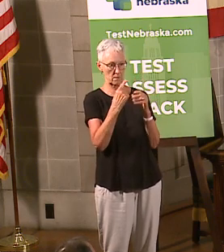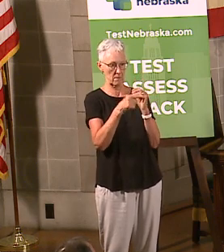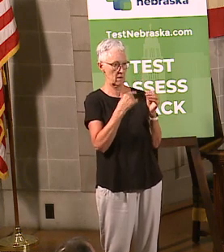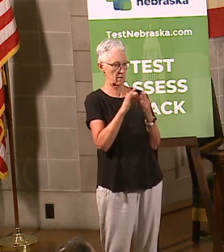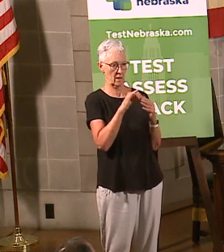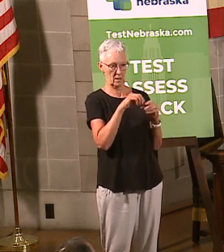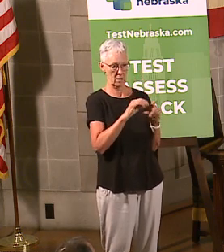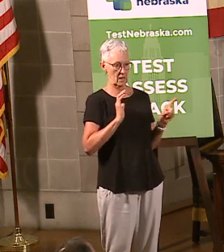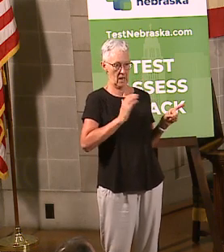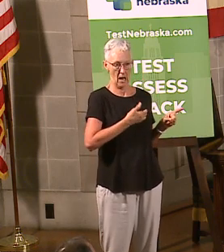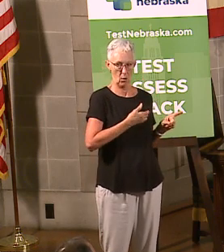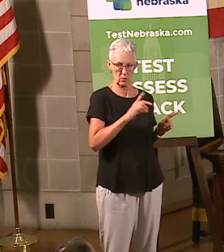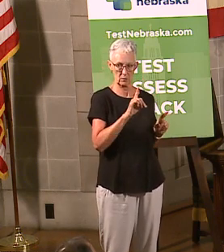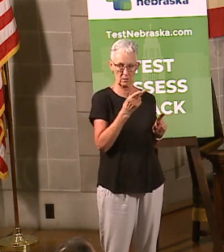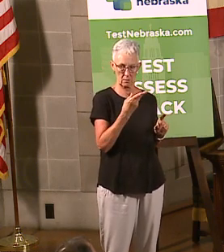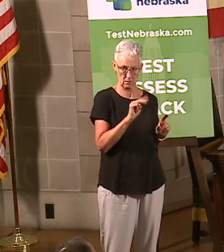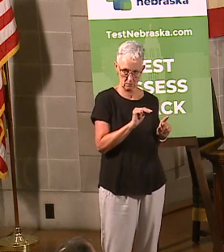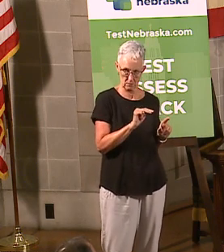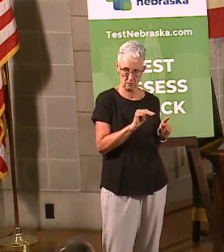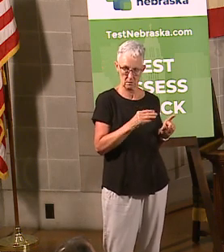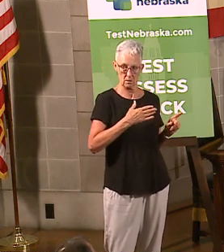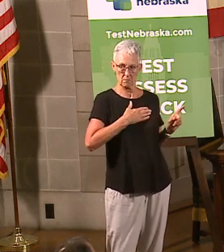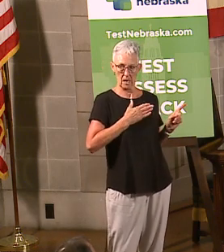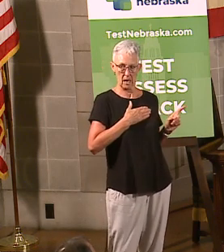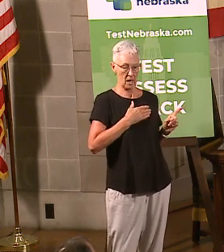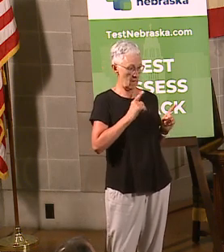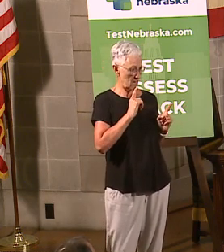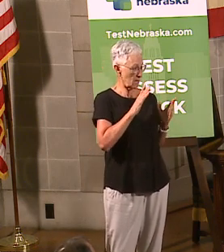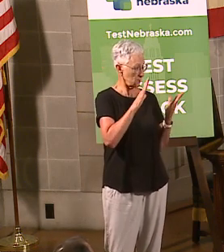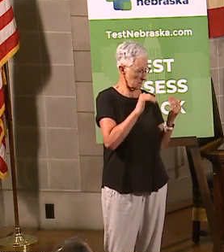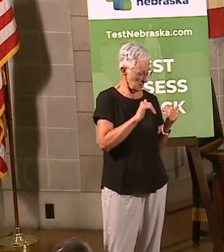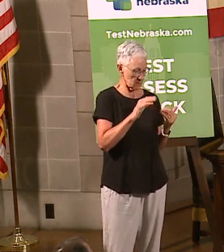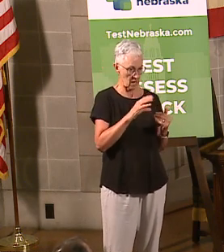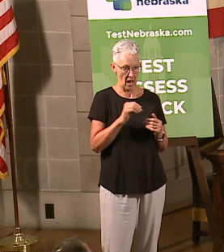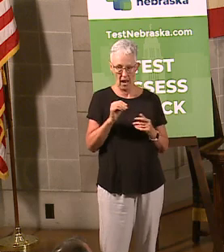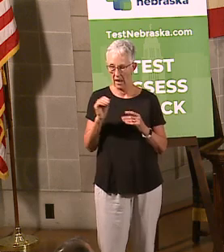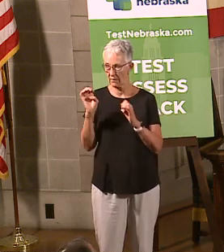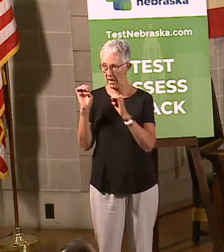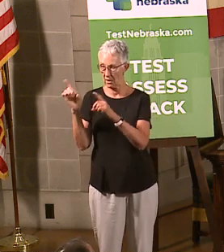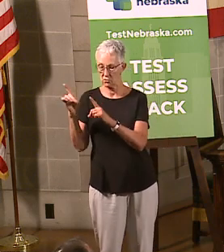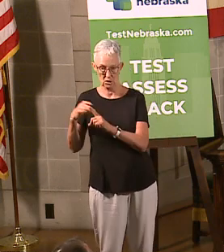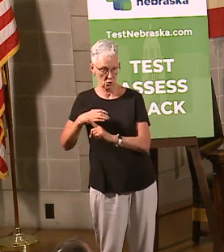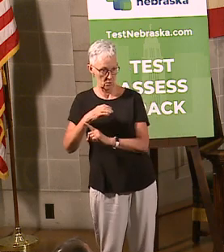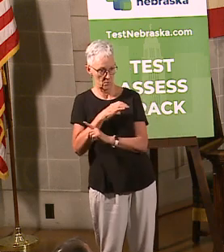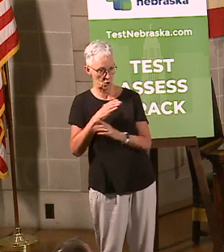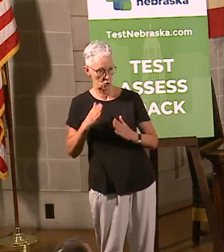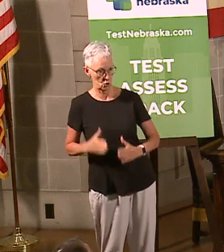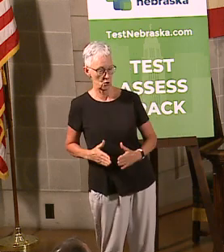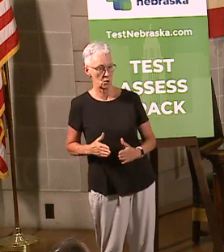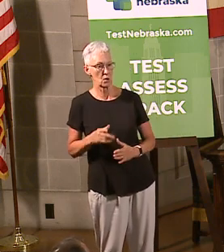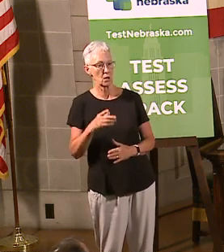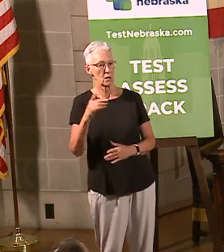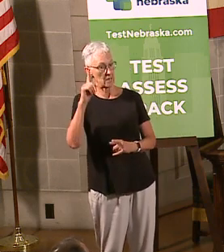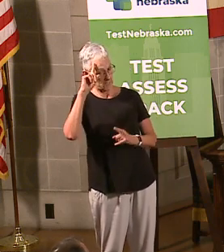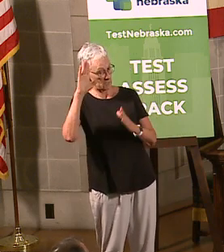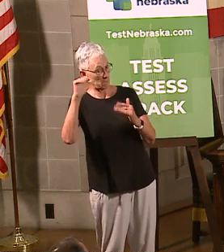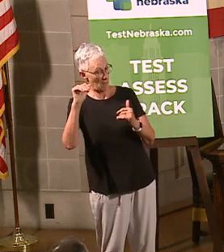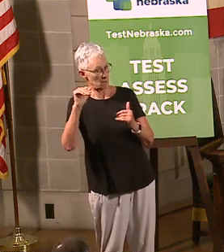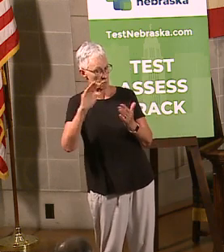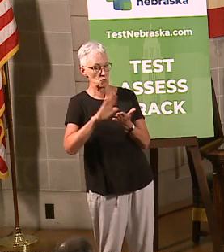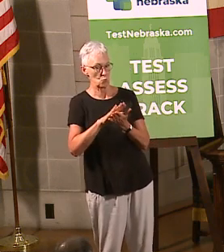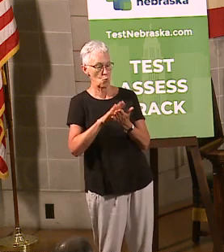4. Our expectation, my expectation, and the commissioner's expectation is that schools will be operating with kids in the classrooms this